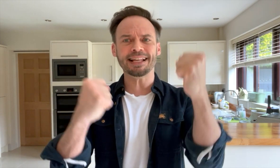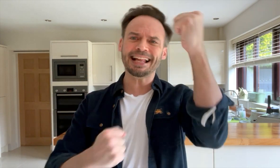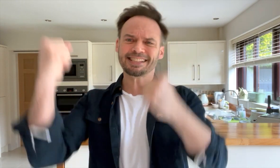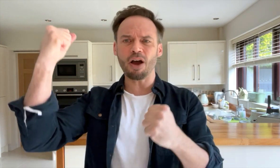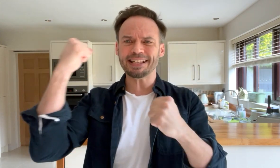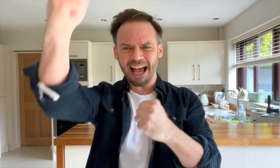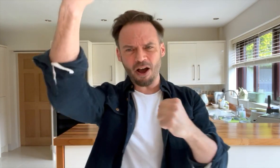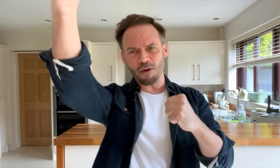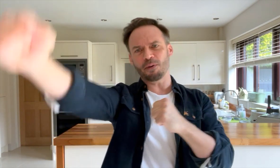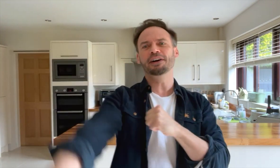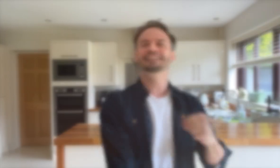let's go let's go